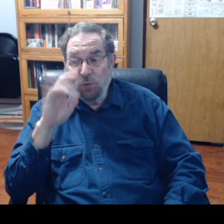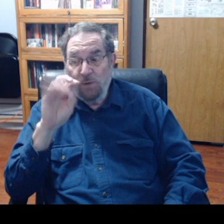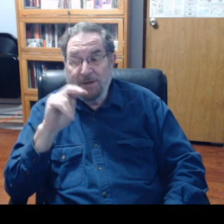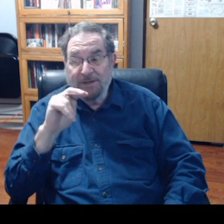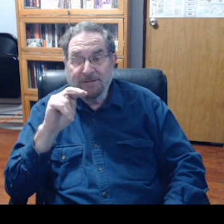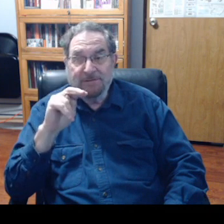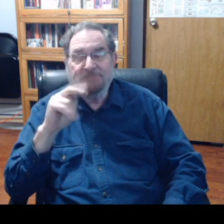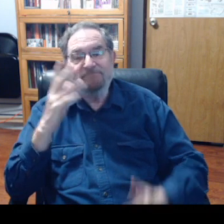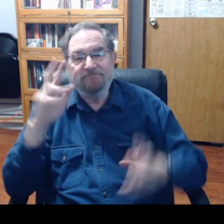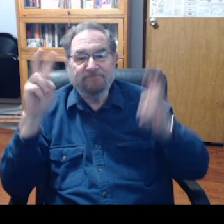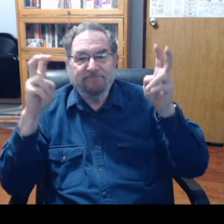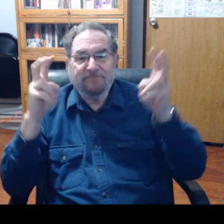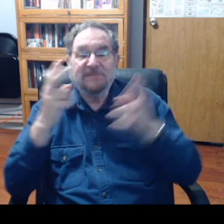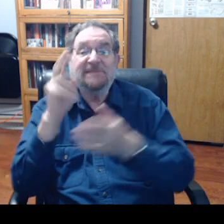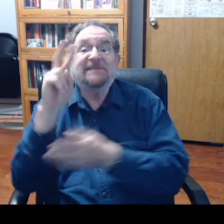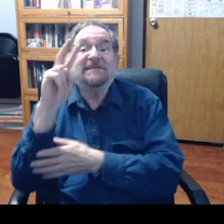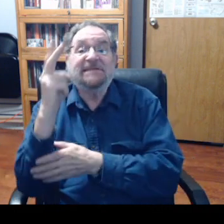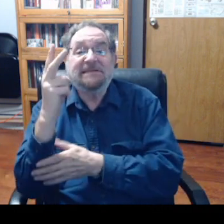Nituin,